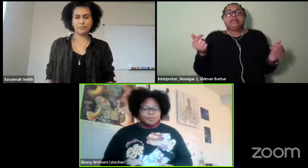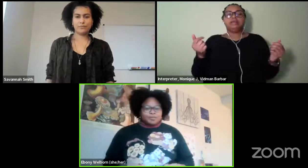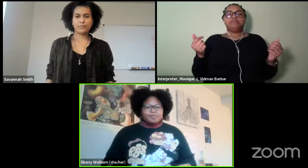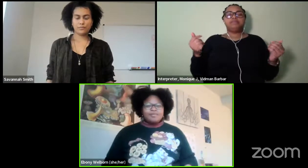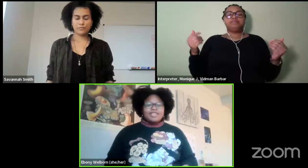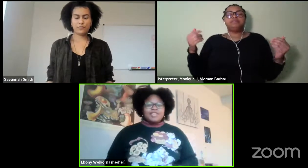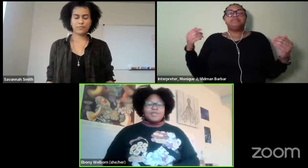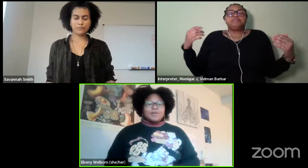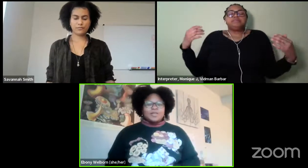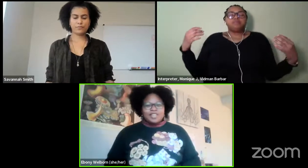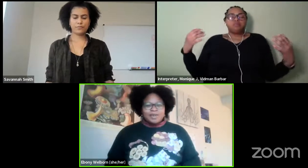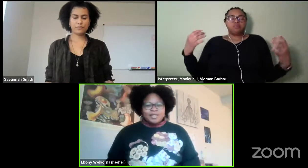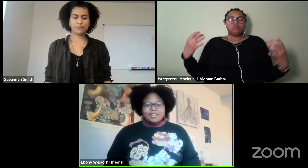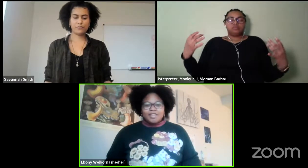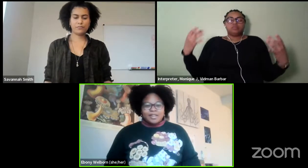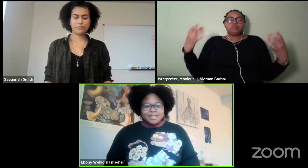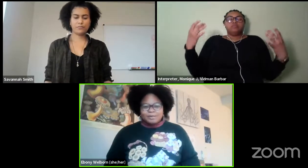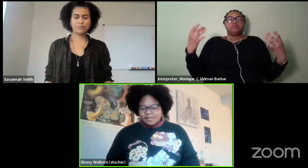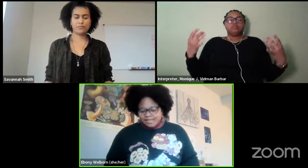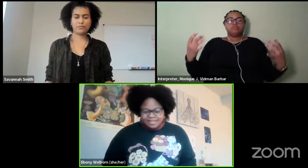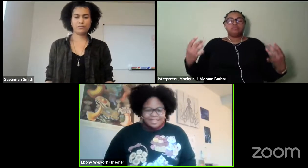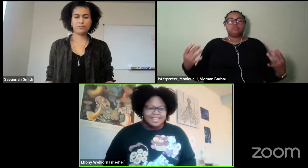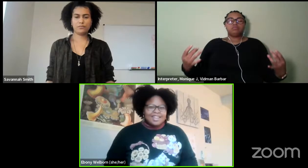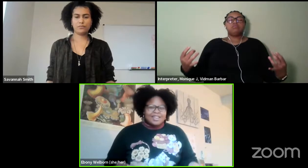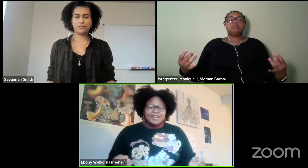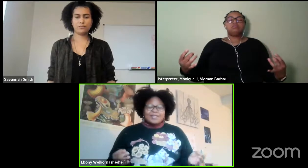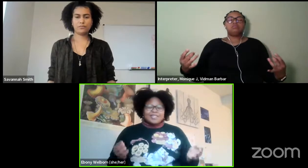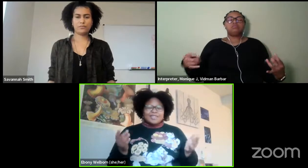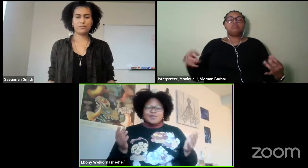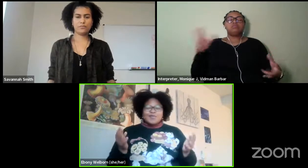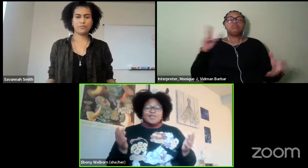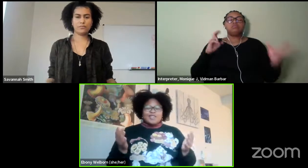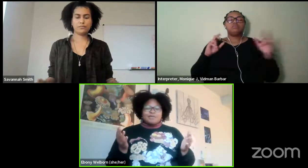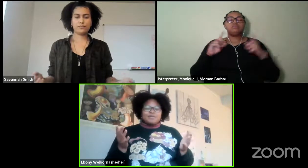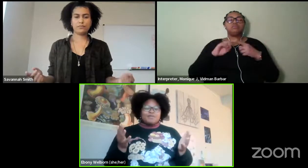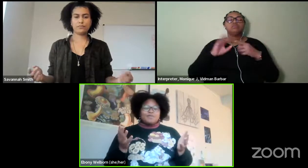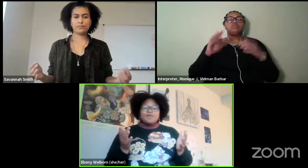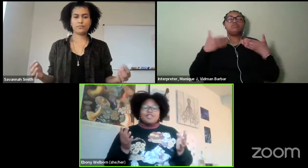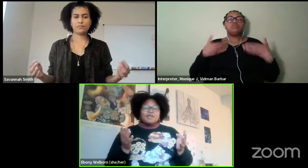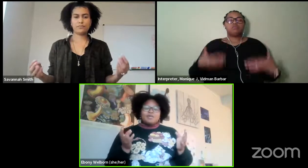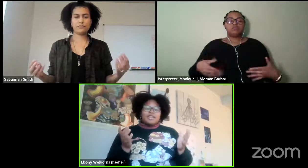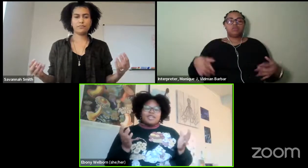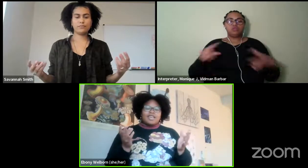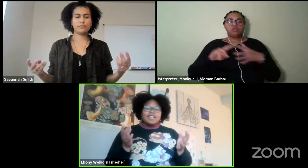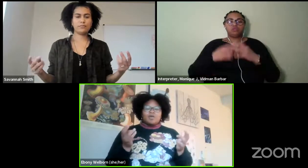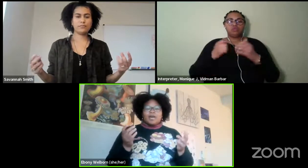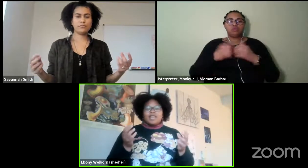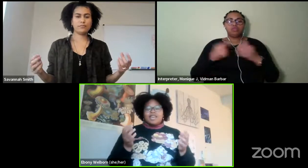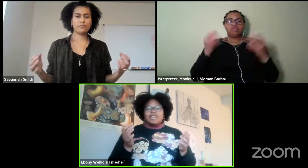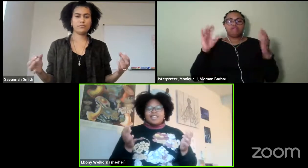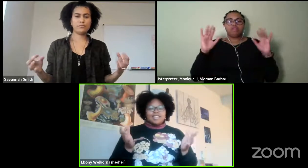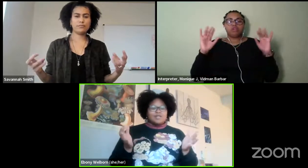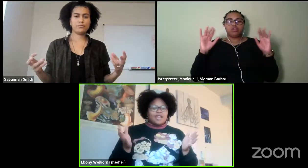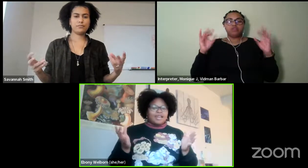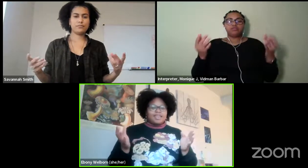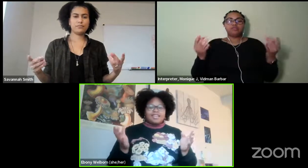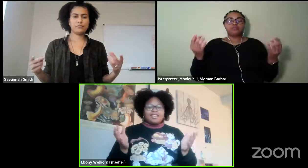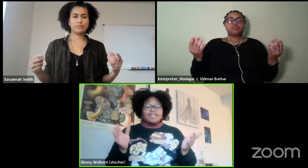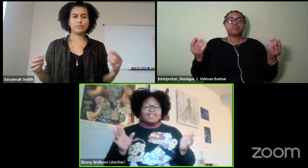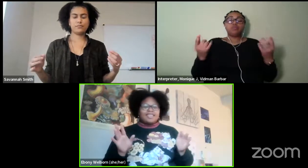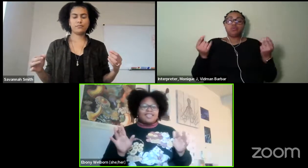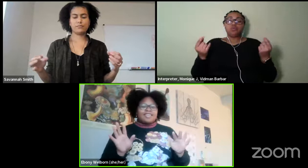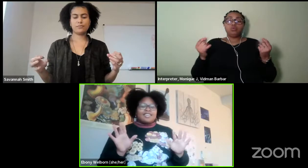body. So we're going to start with our fingertips. We're just going to move them in any way that you